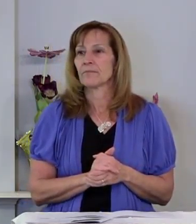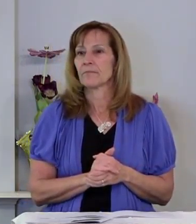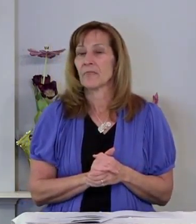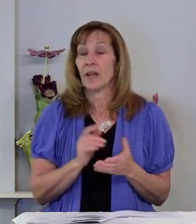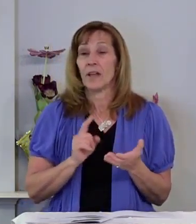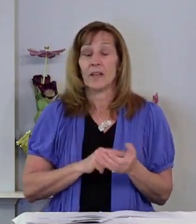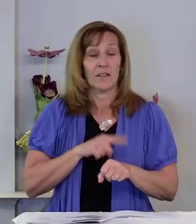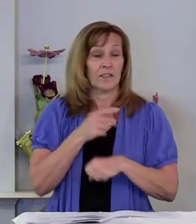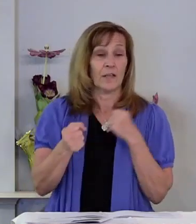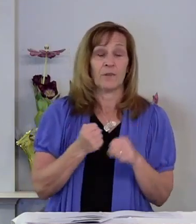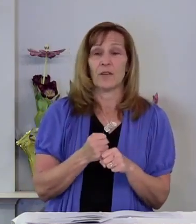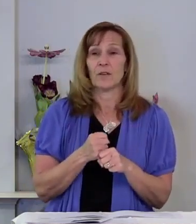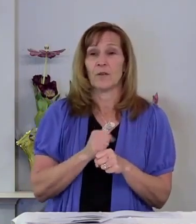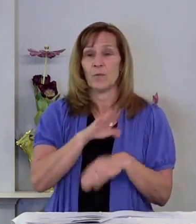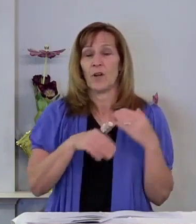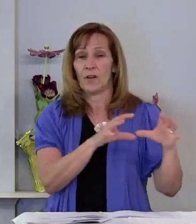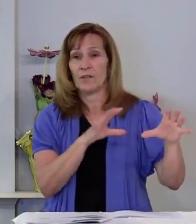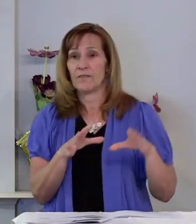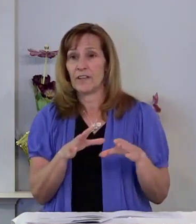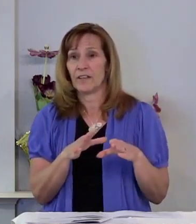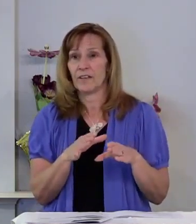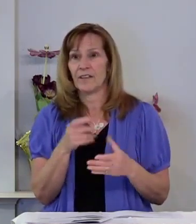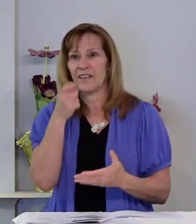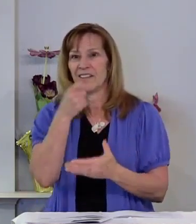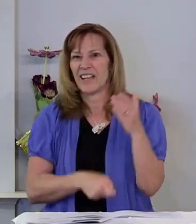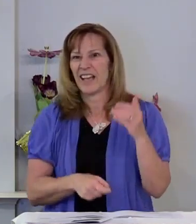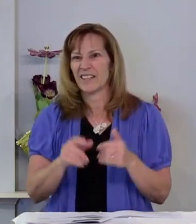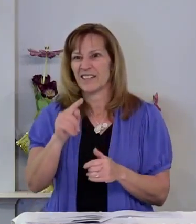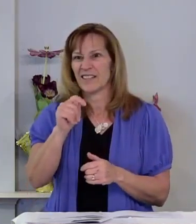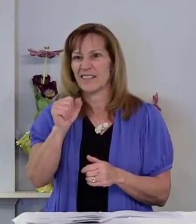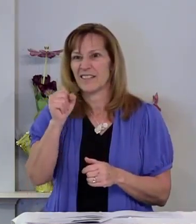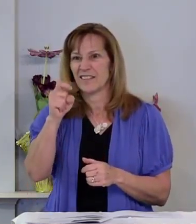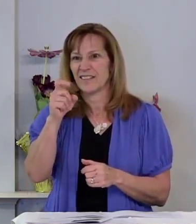This time of year, we all fear tax season.